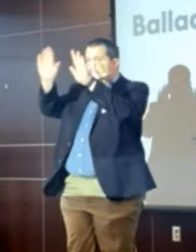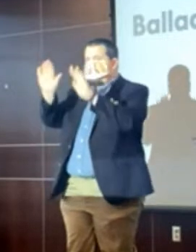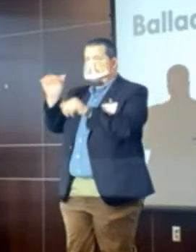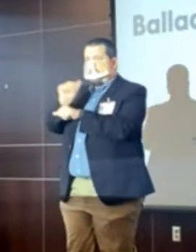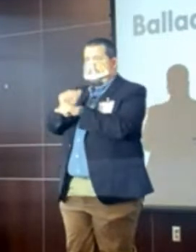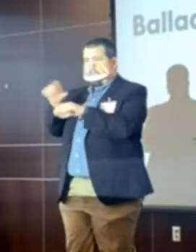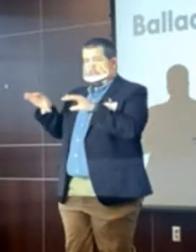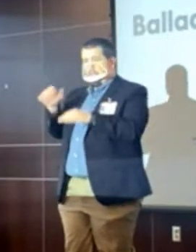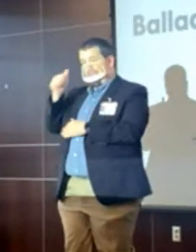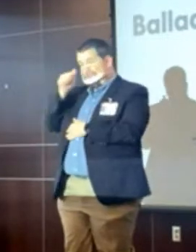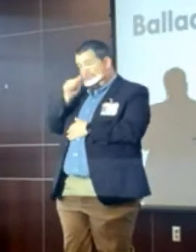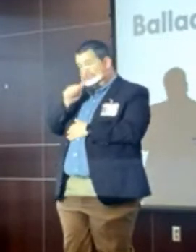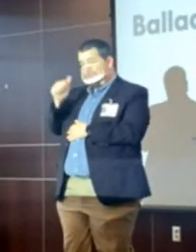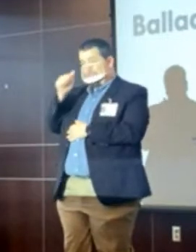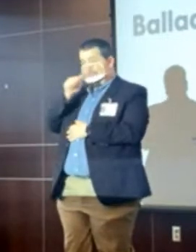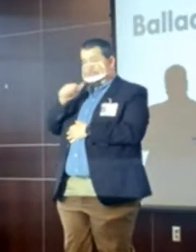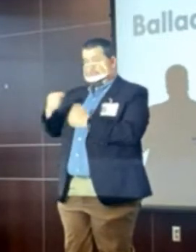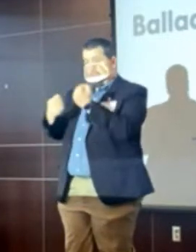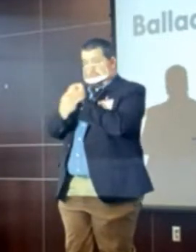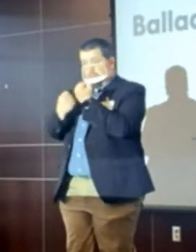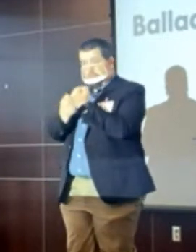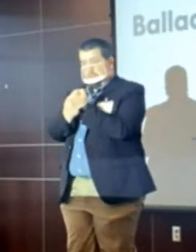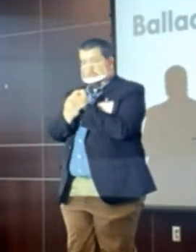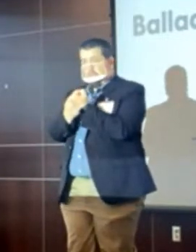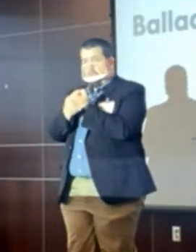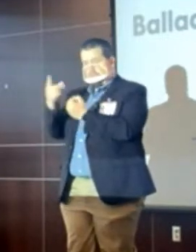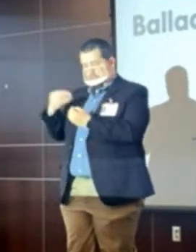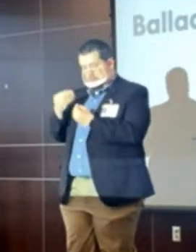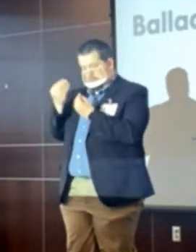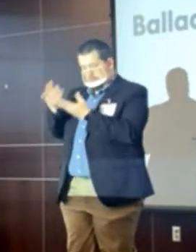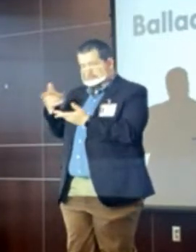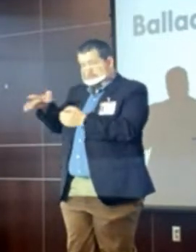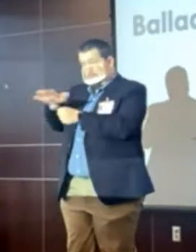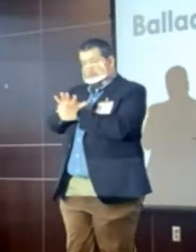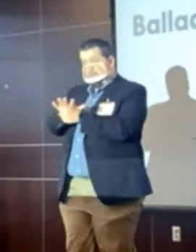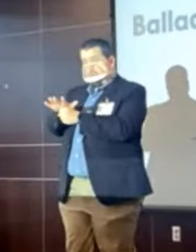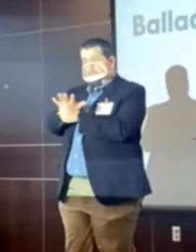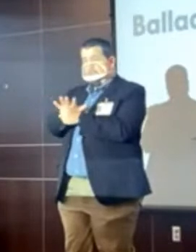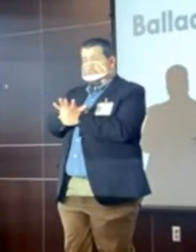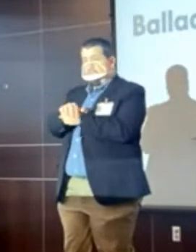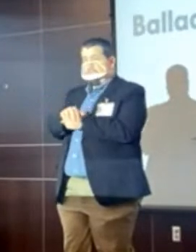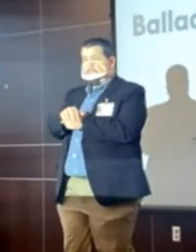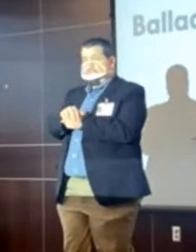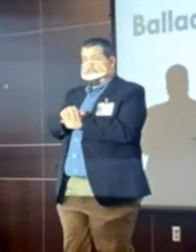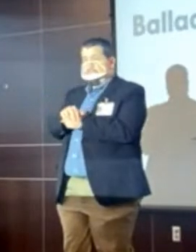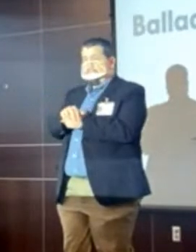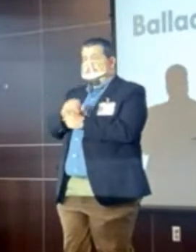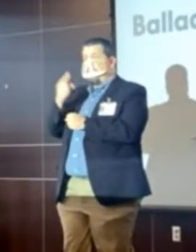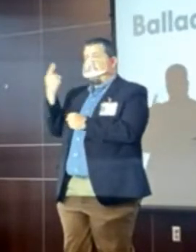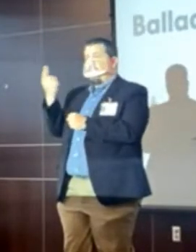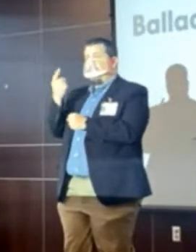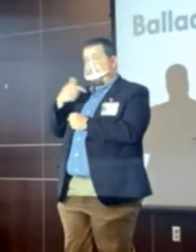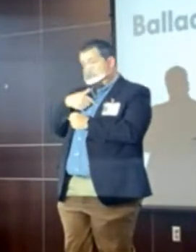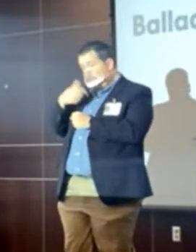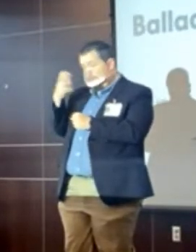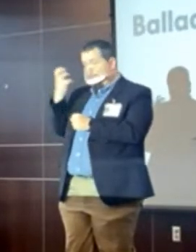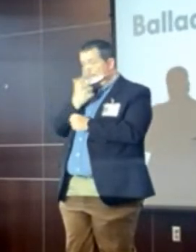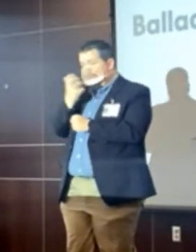they do every single day, and the support that they provide our region. I'm always amazed